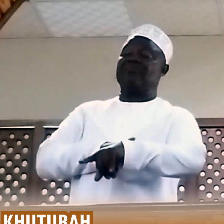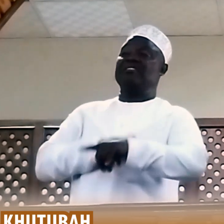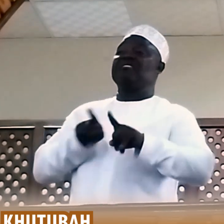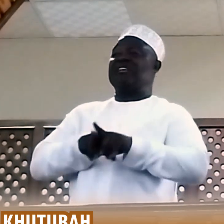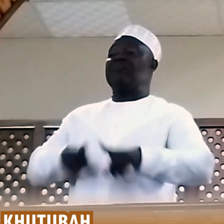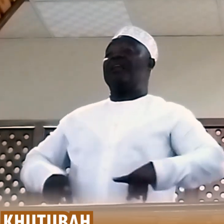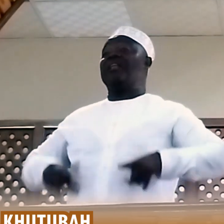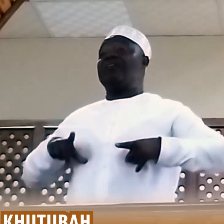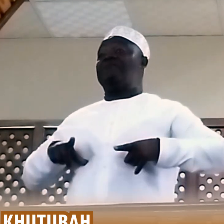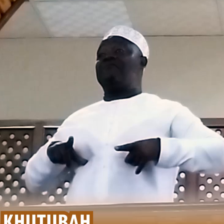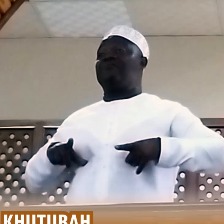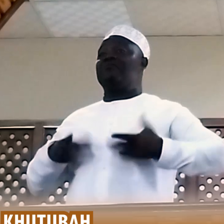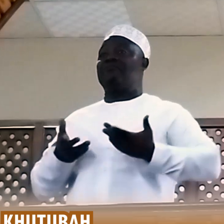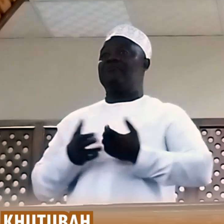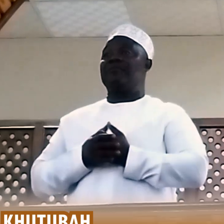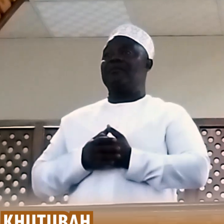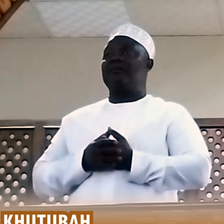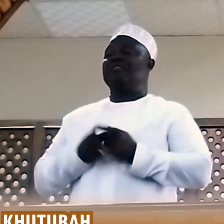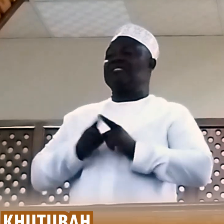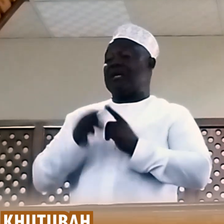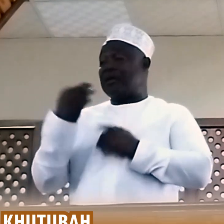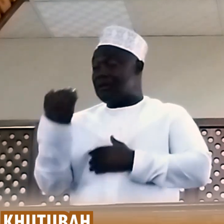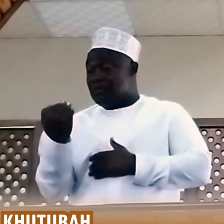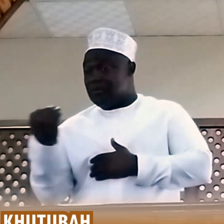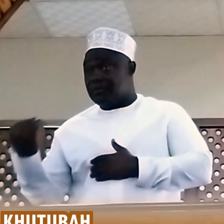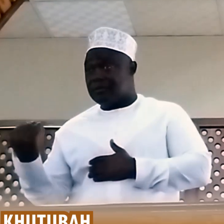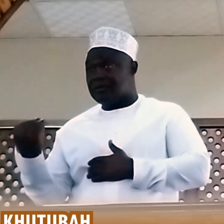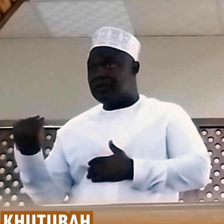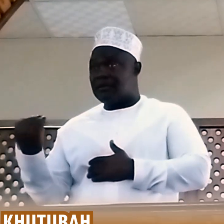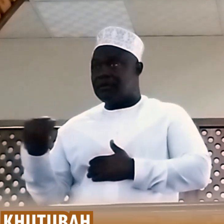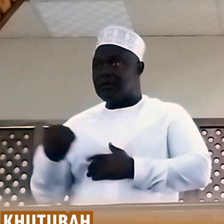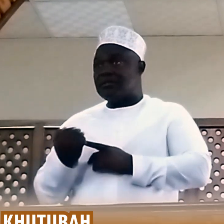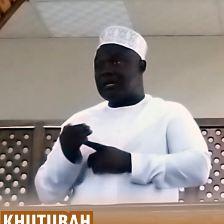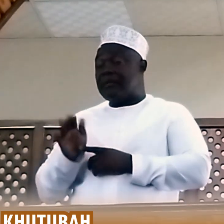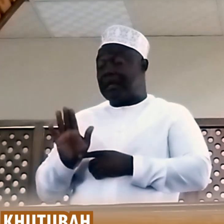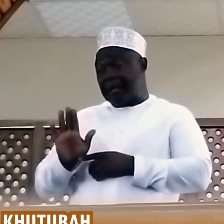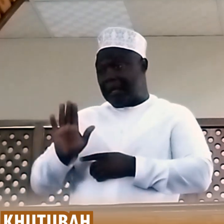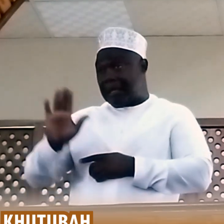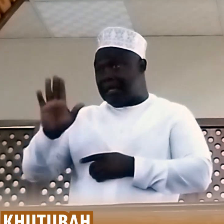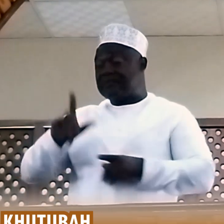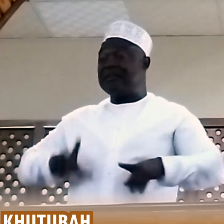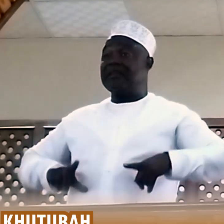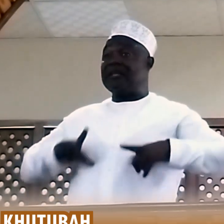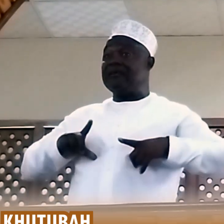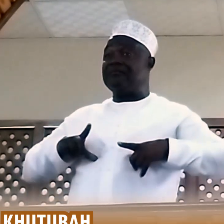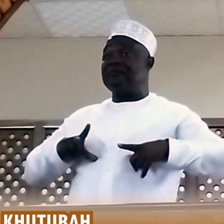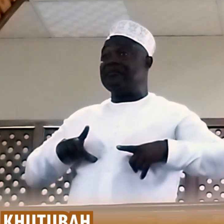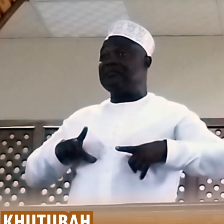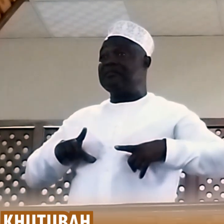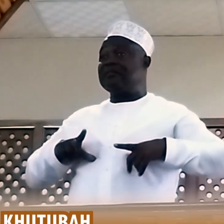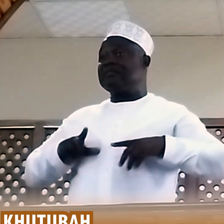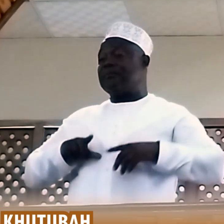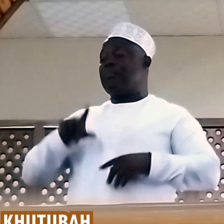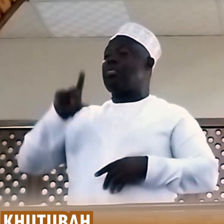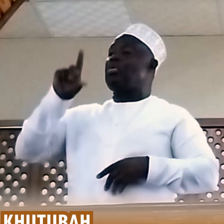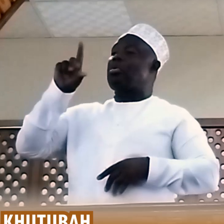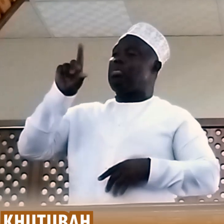his livelihood, his children, and his life are